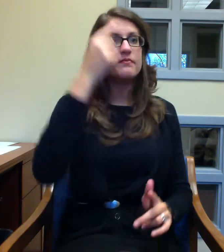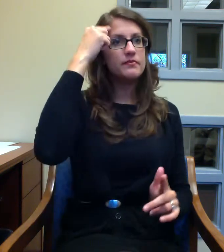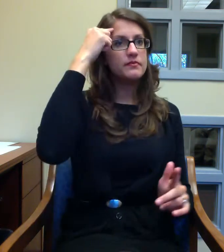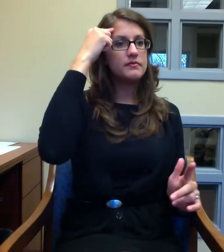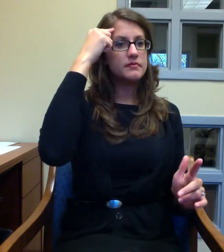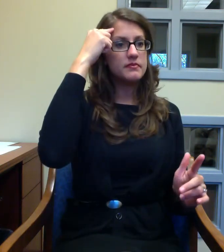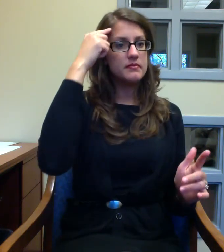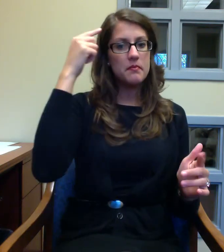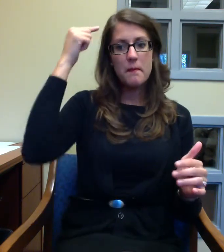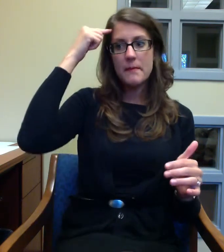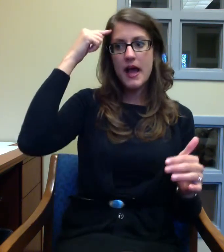to be.